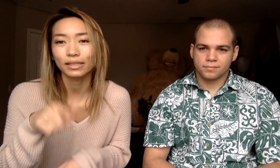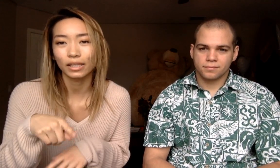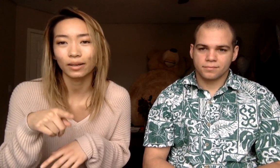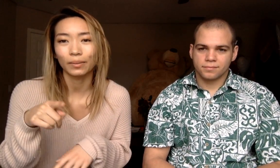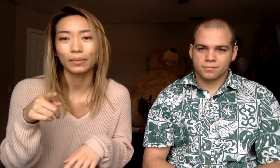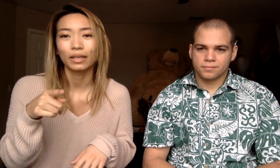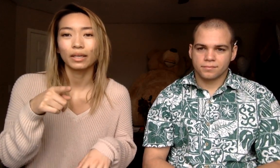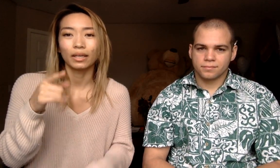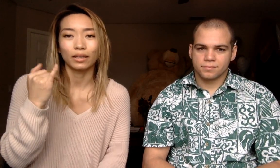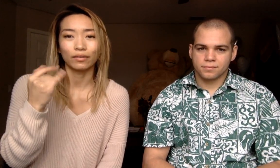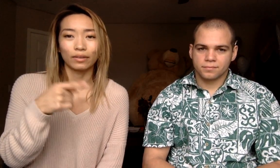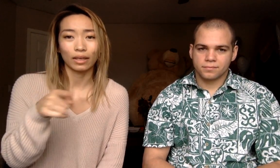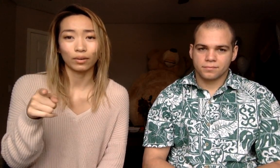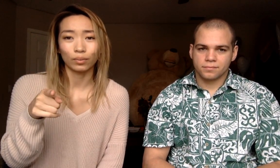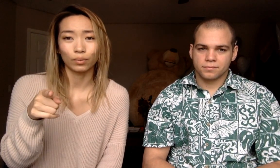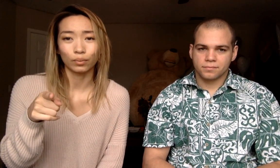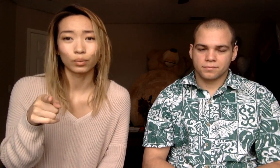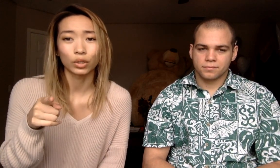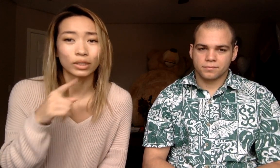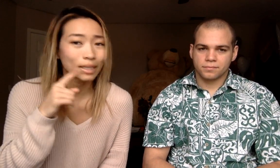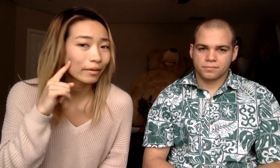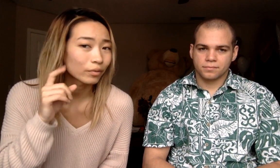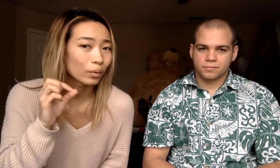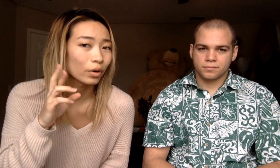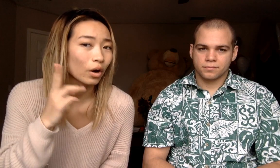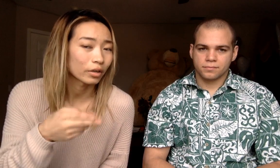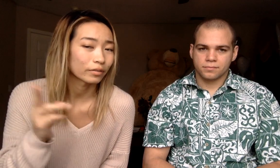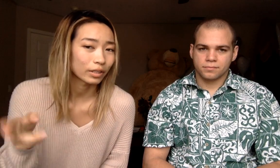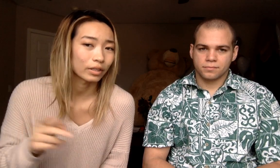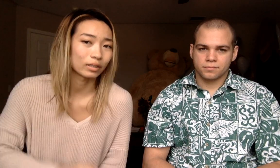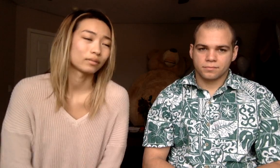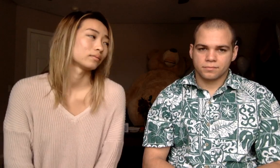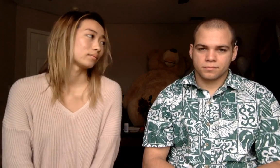them if they were deaf or hard of hearing?